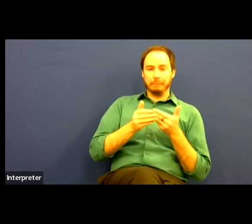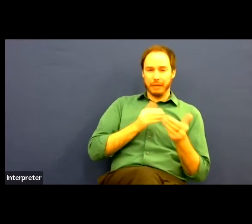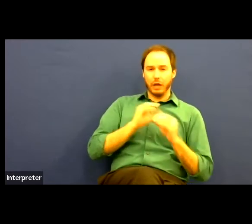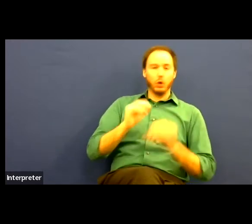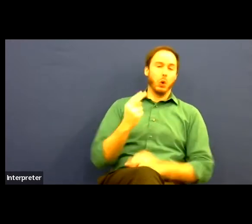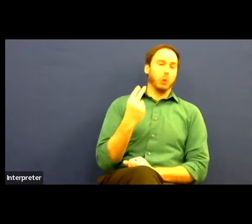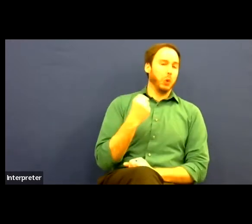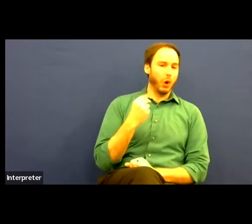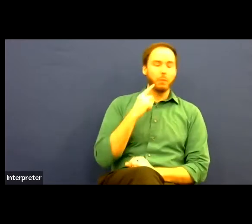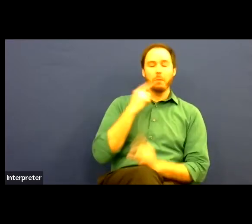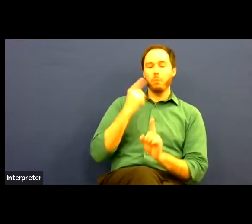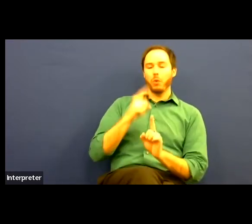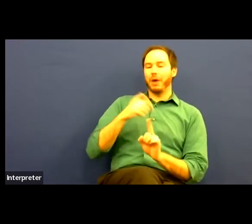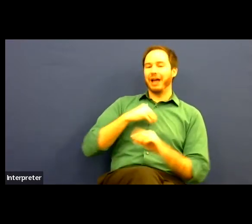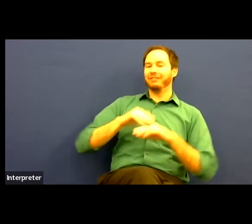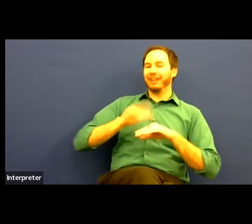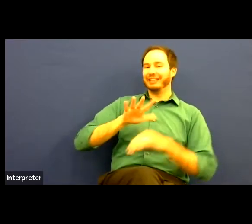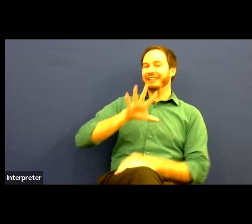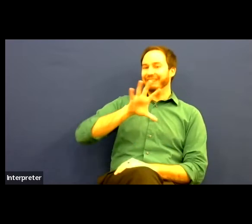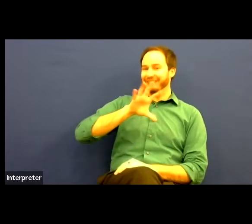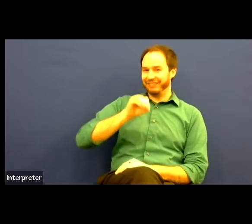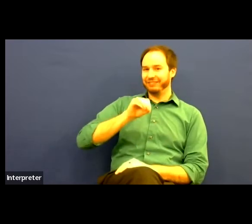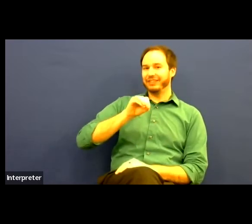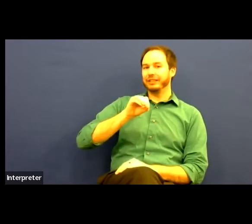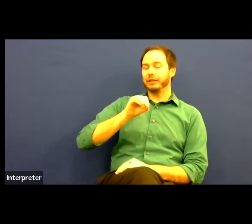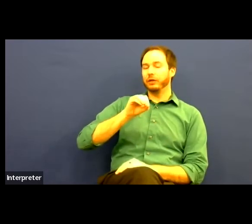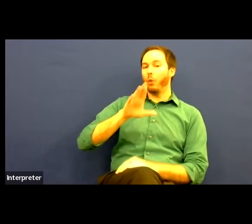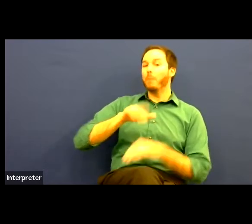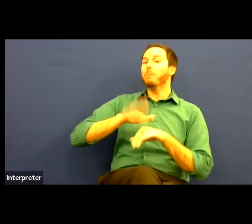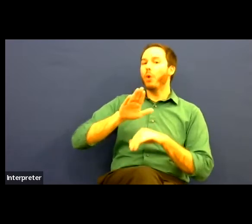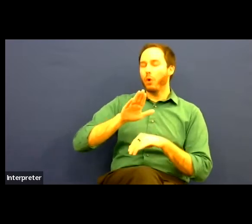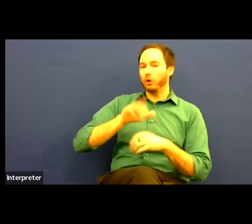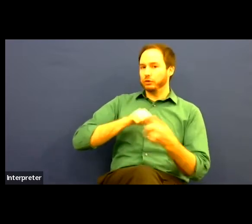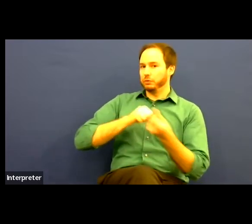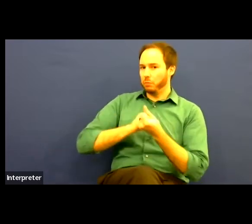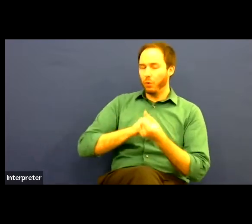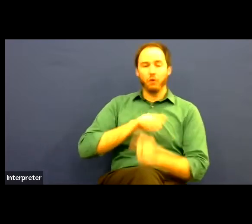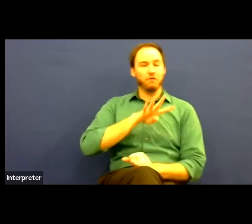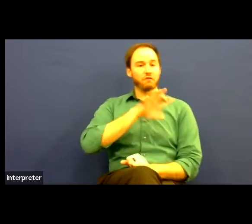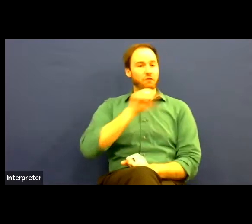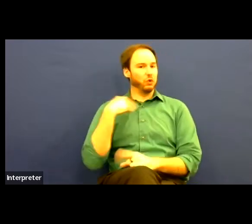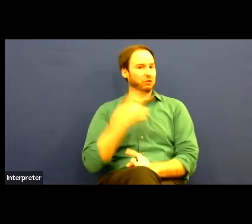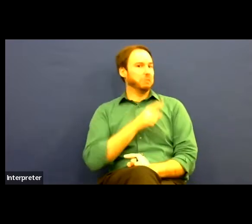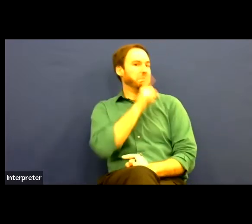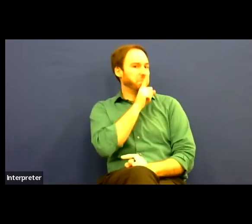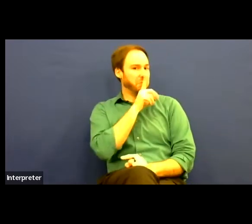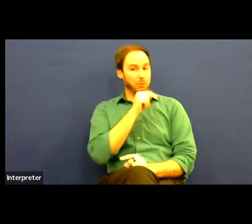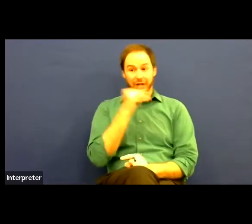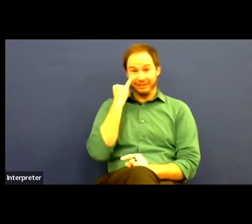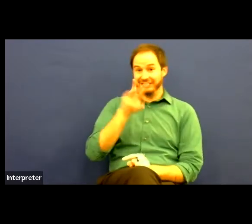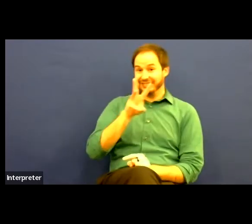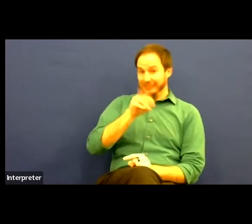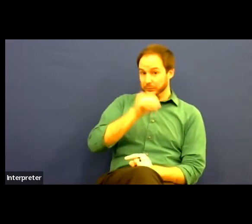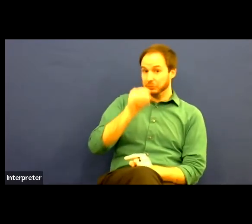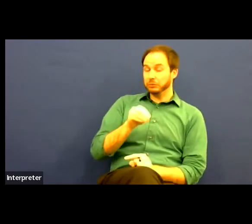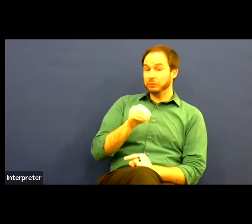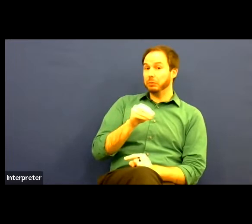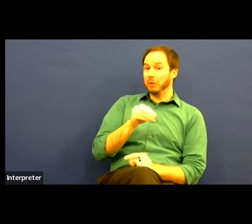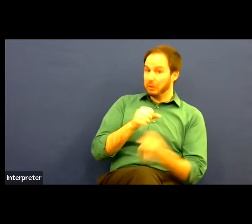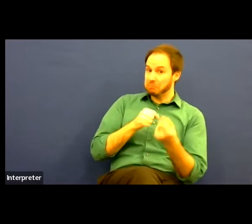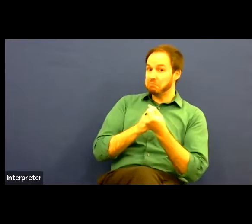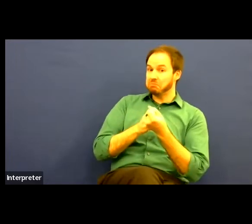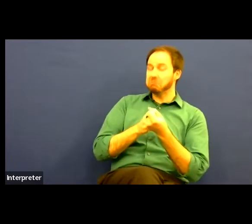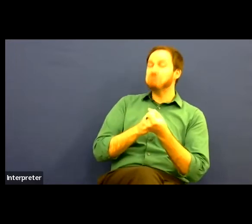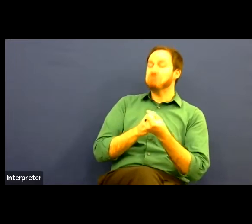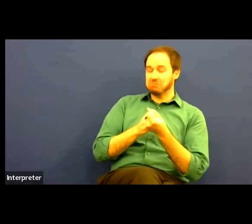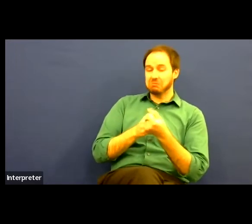no's. I think it's just 40% of the people haven't given us their answer yet. But to my now, again, this was as of yesterday,